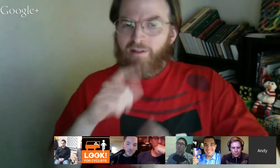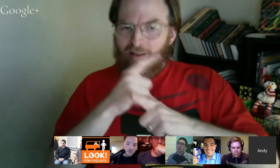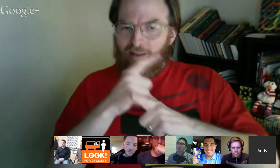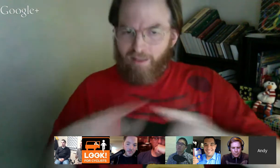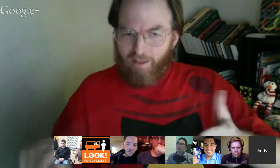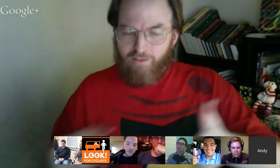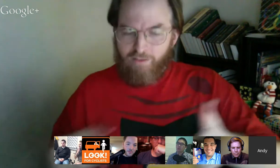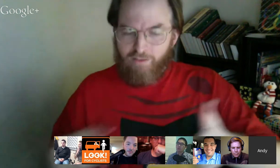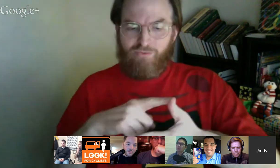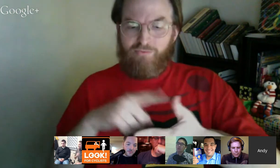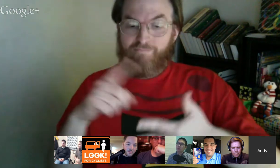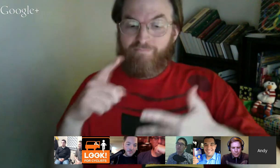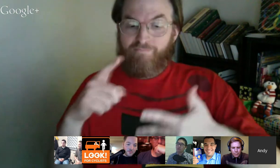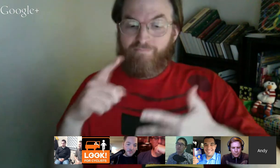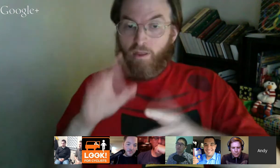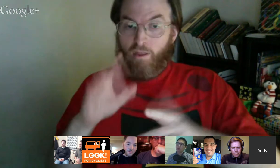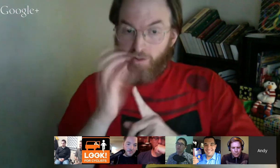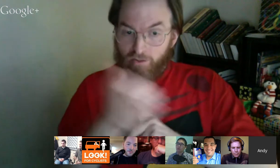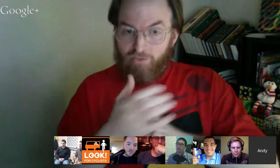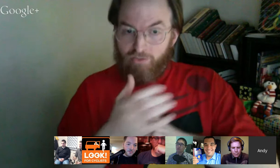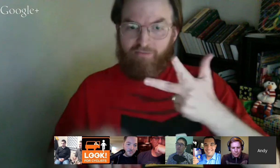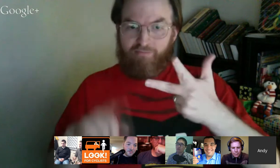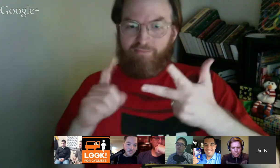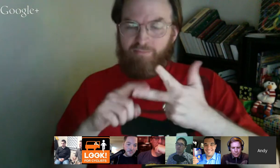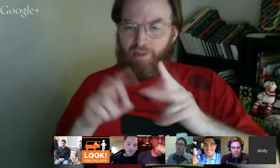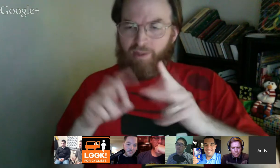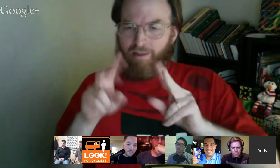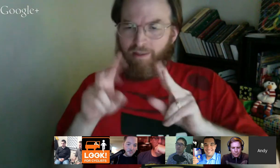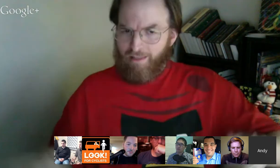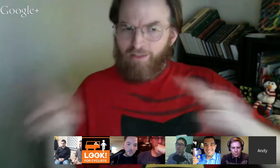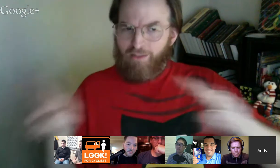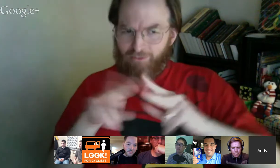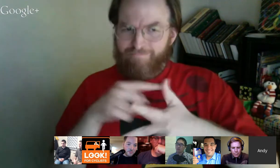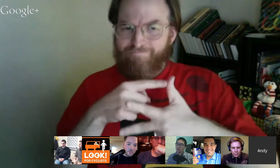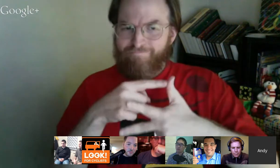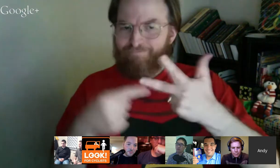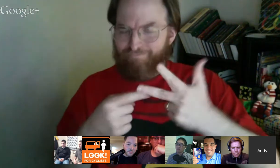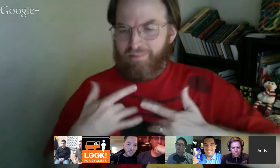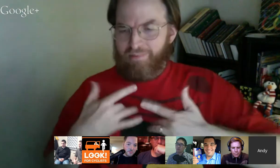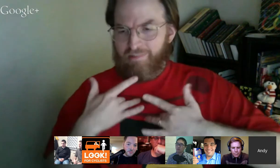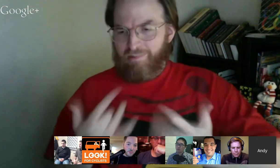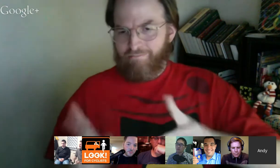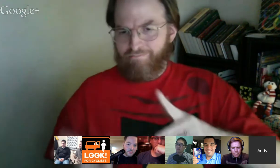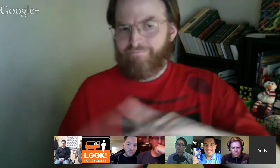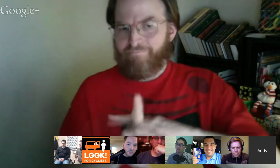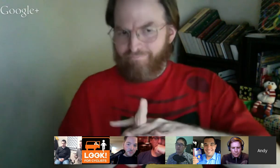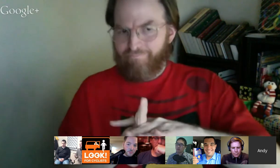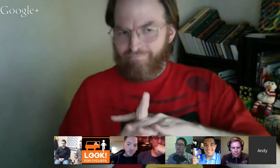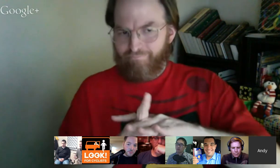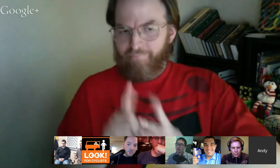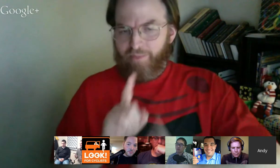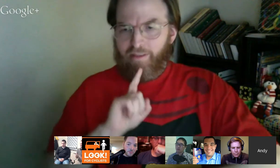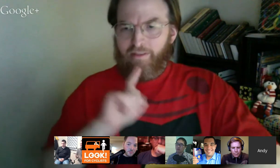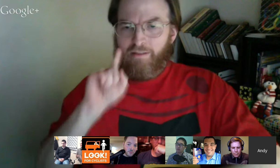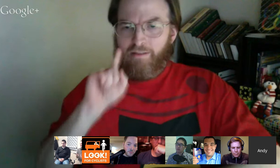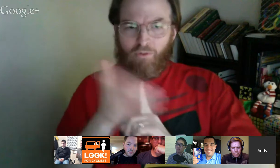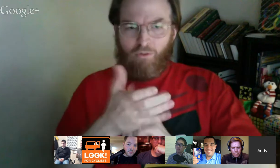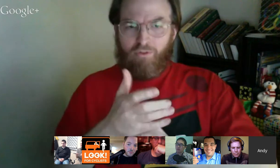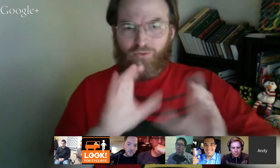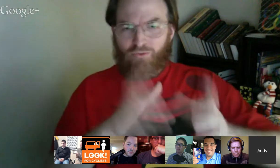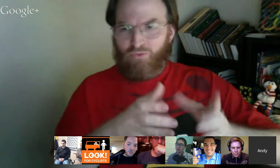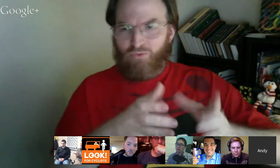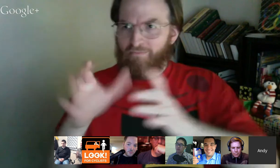my identity. It involves language. It involves culture. It has those deaf values that